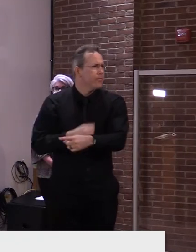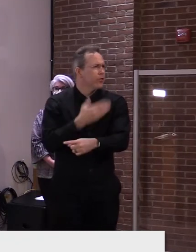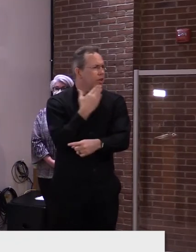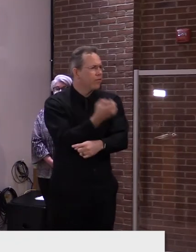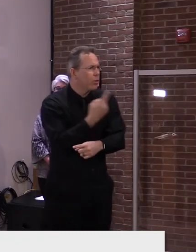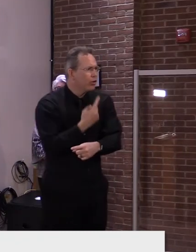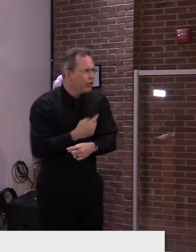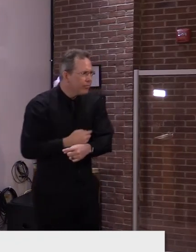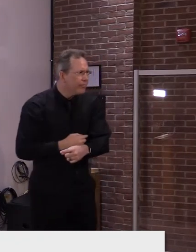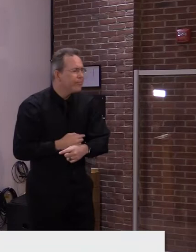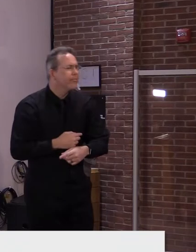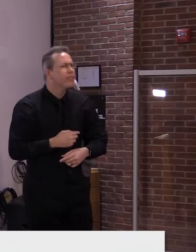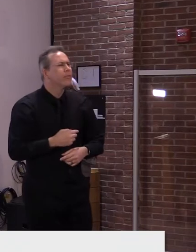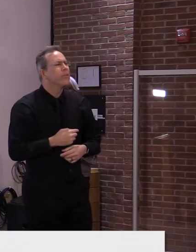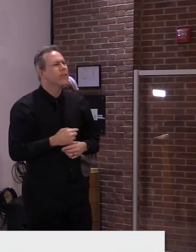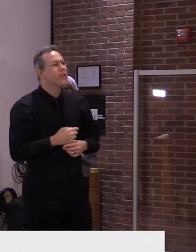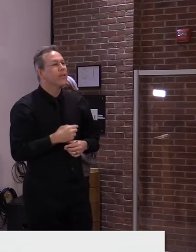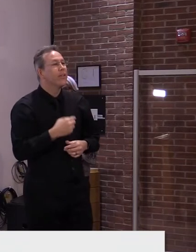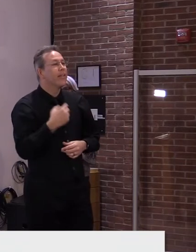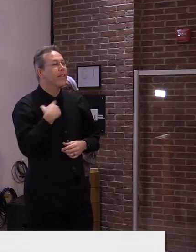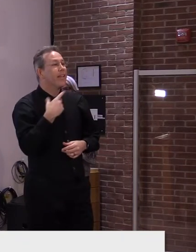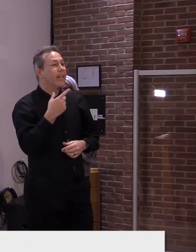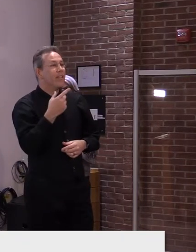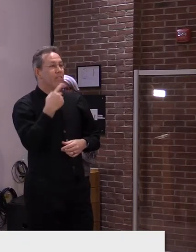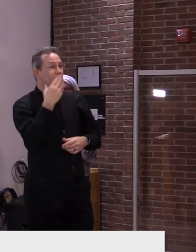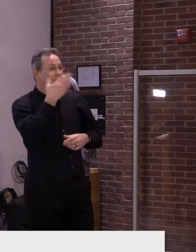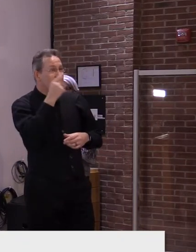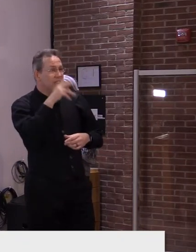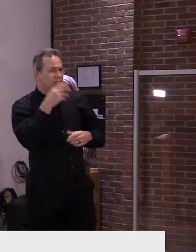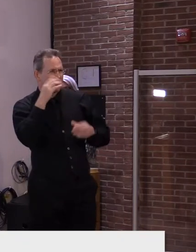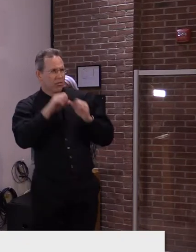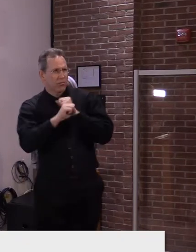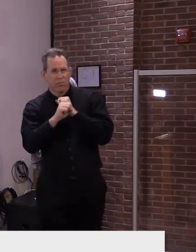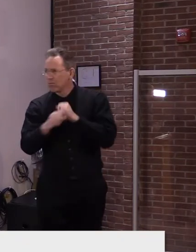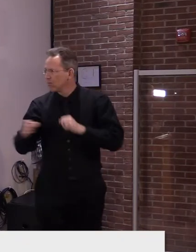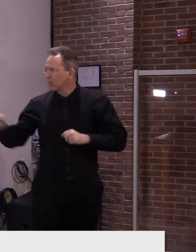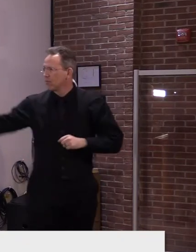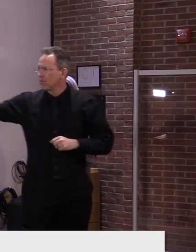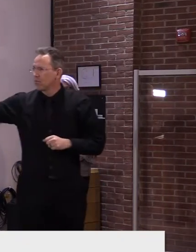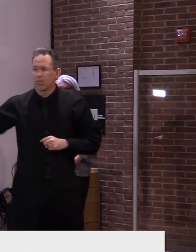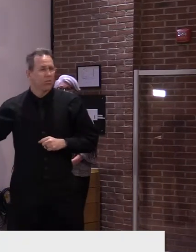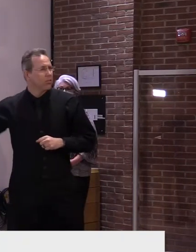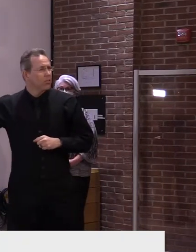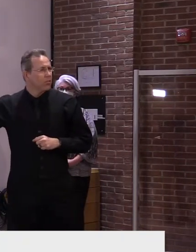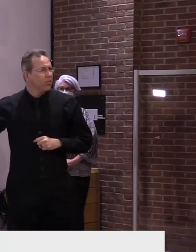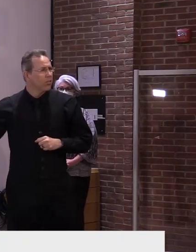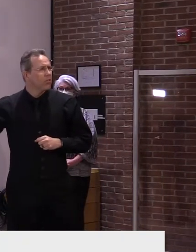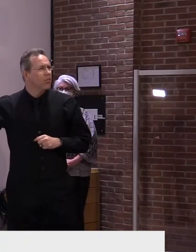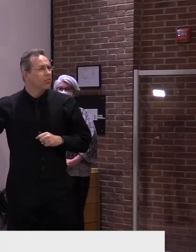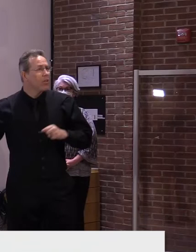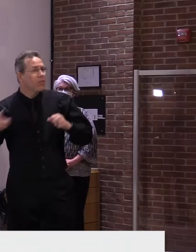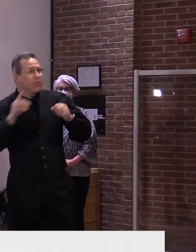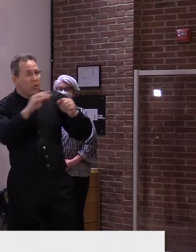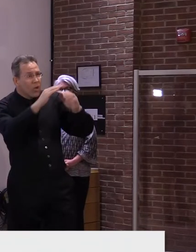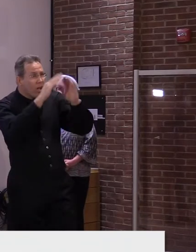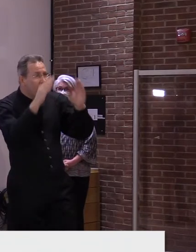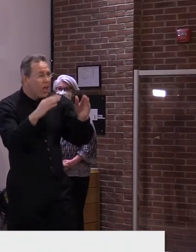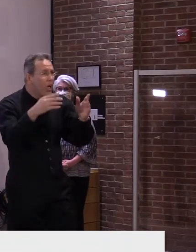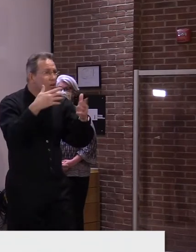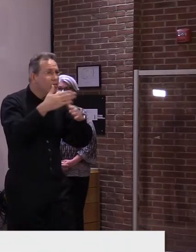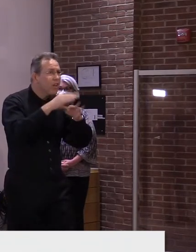screen because really that tells the whole story. We can really get